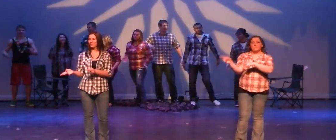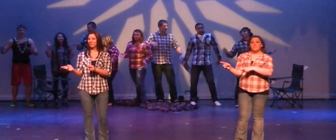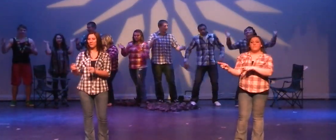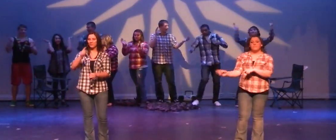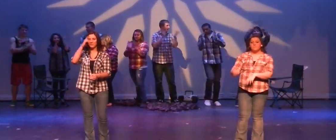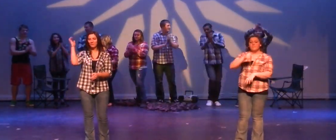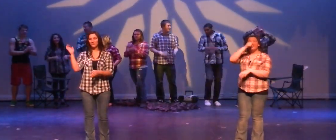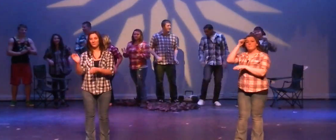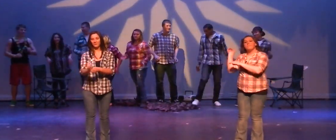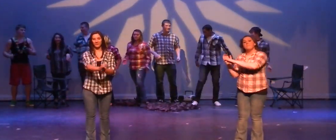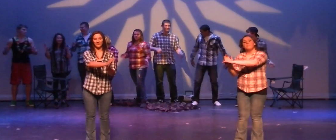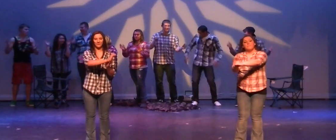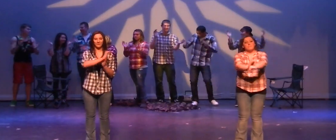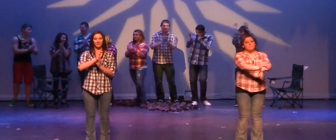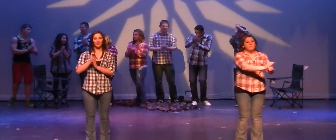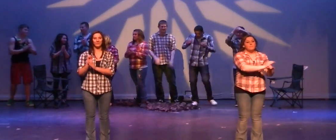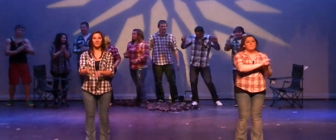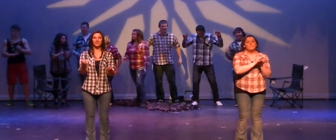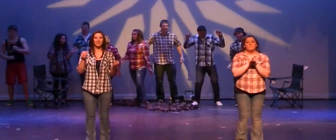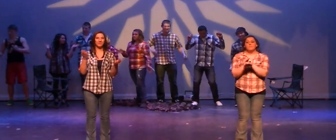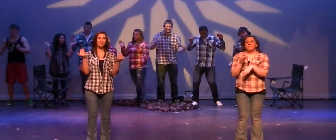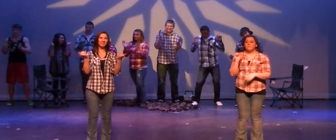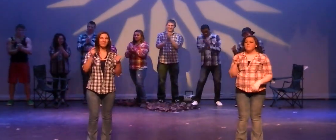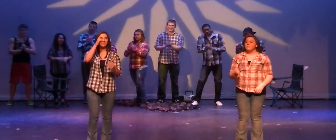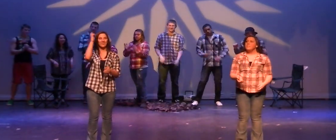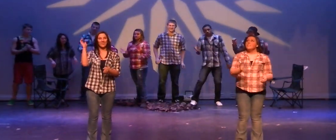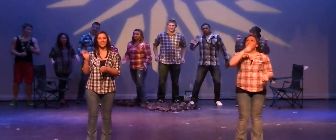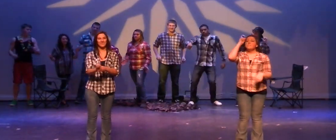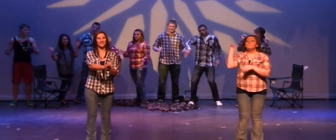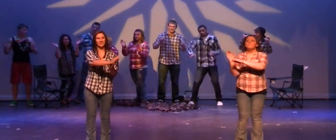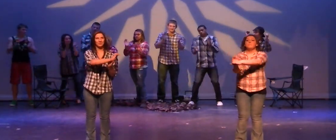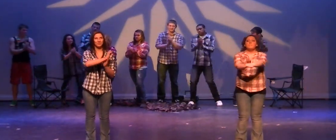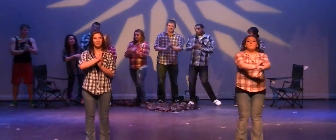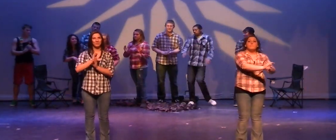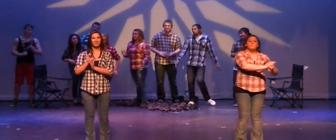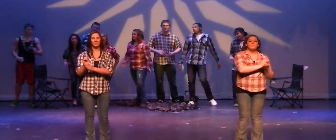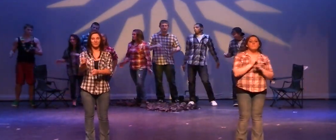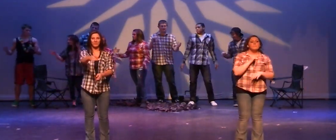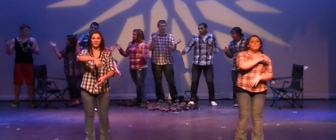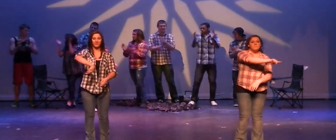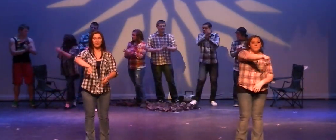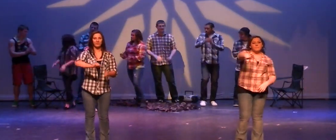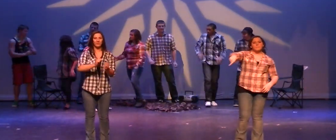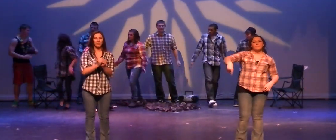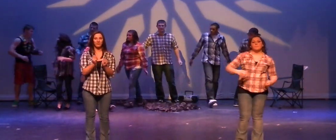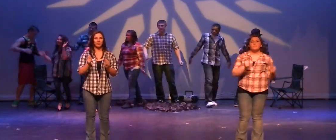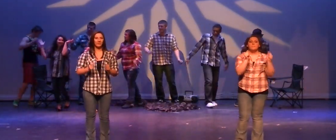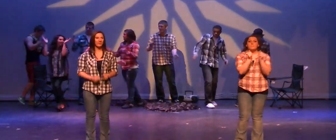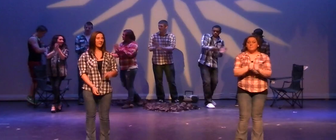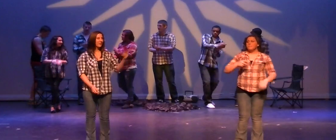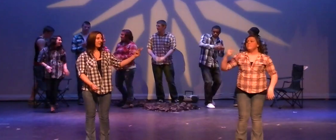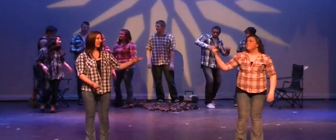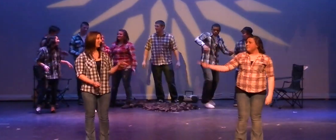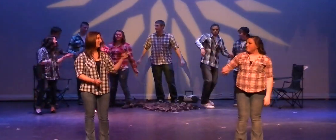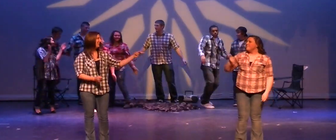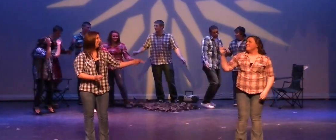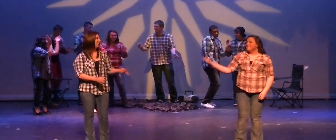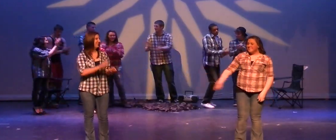you're ready for some sunny nights of course So now to everybody, are you with me?